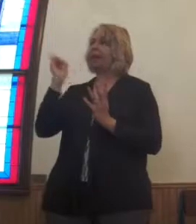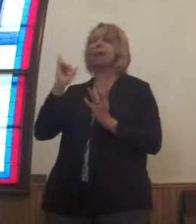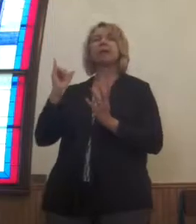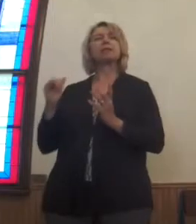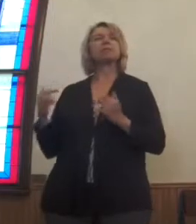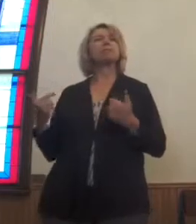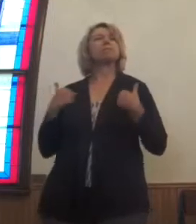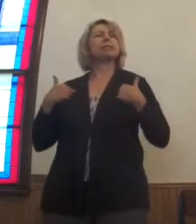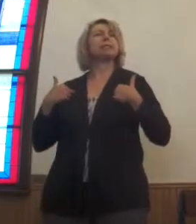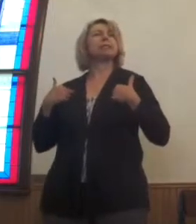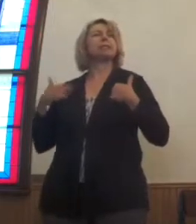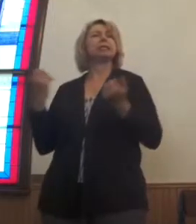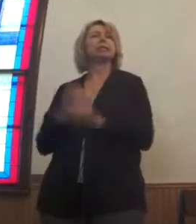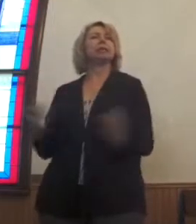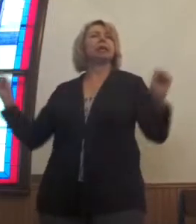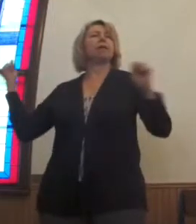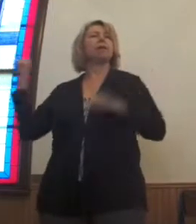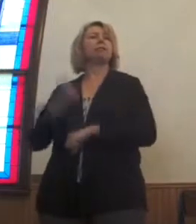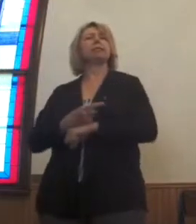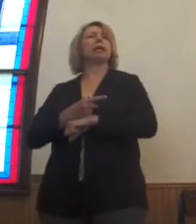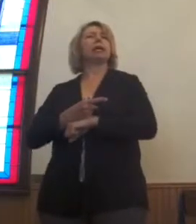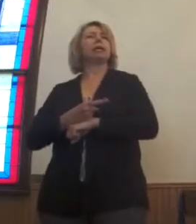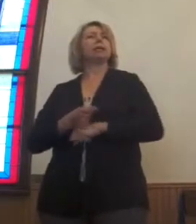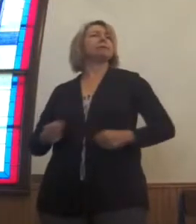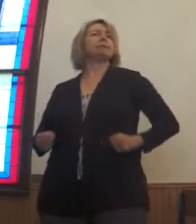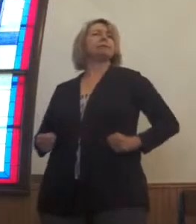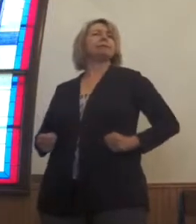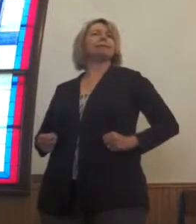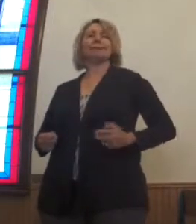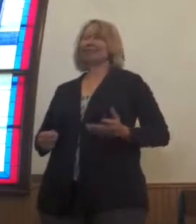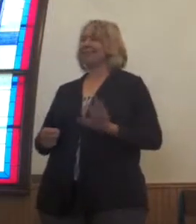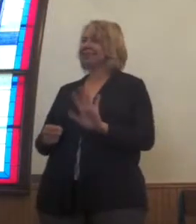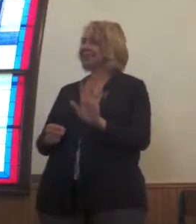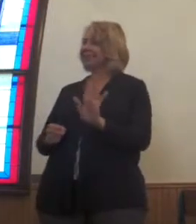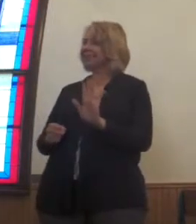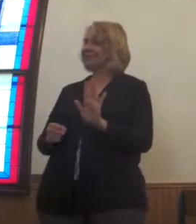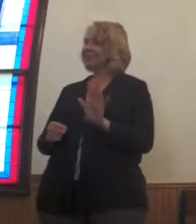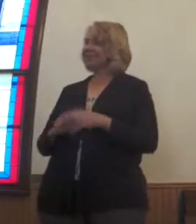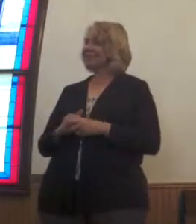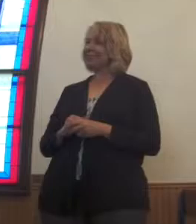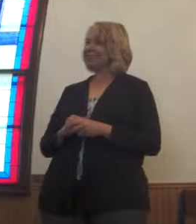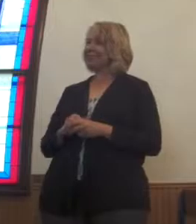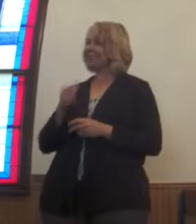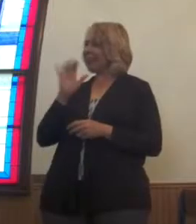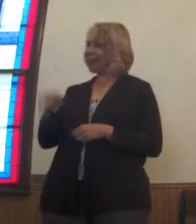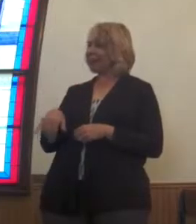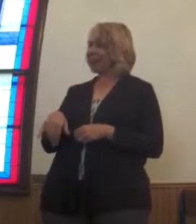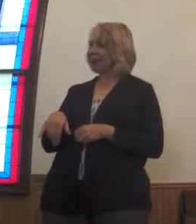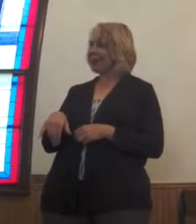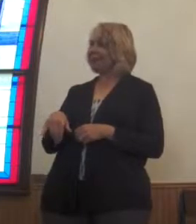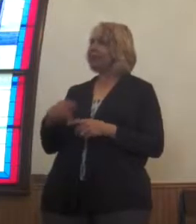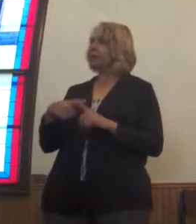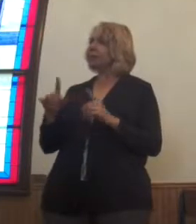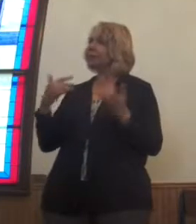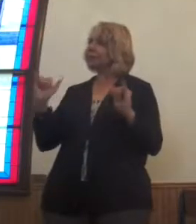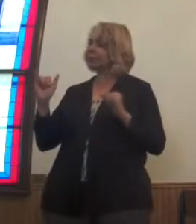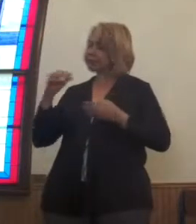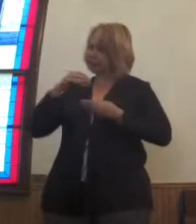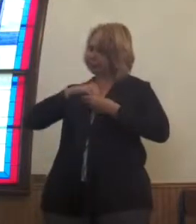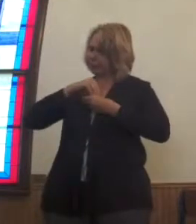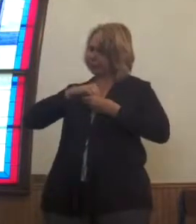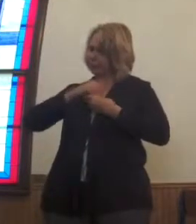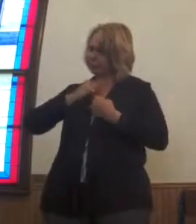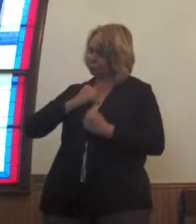and put our chest out and take that leap of faith off the tall buildings, but yet we take